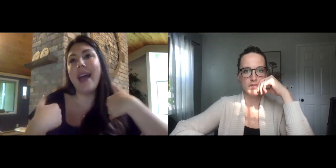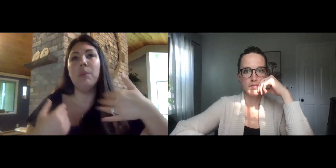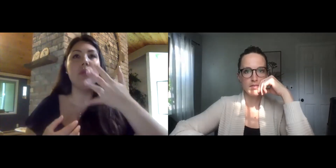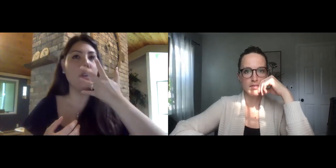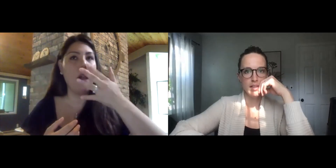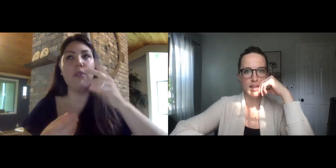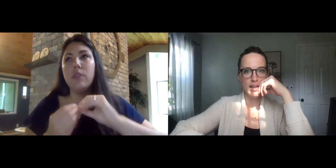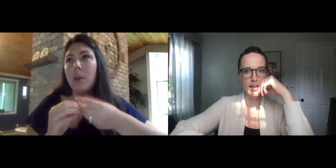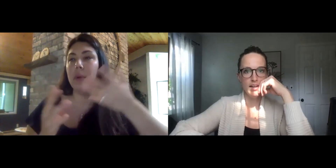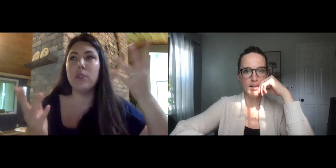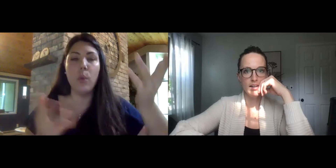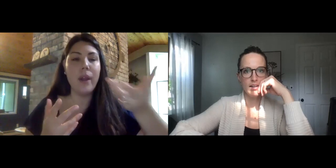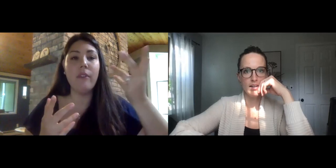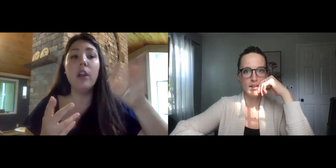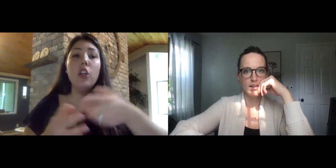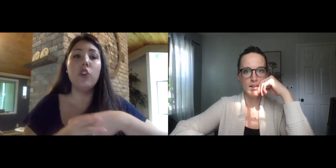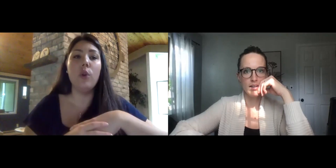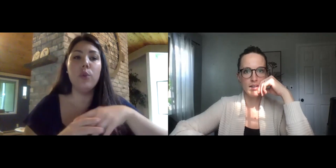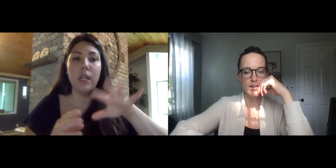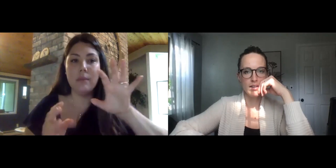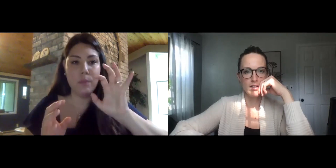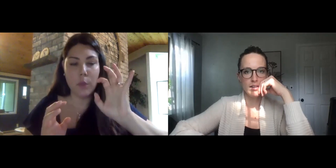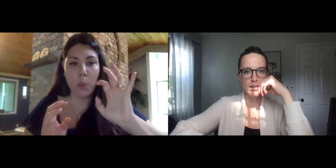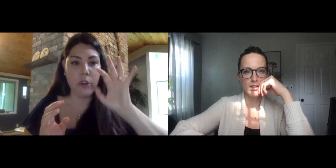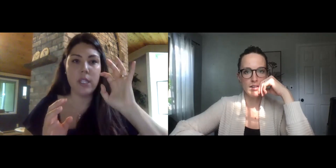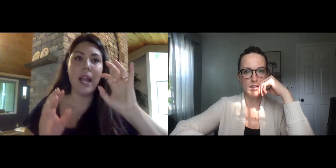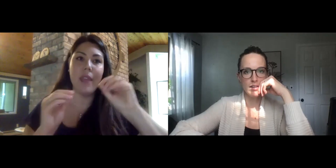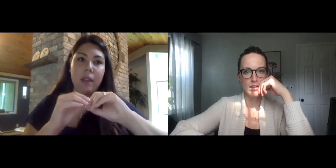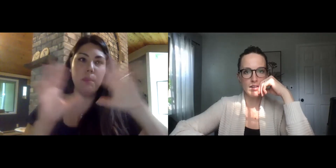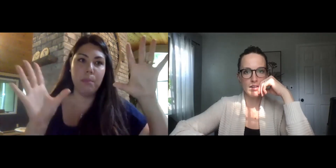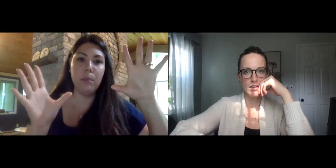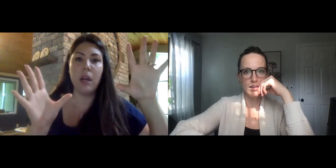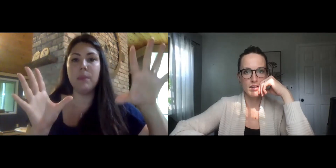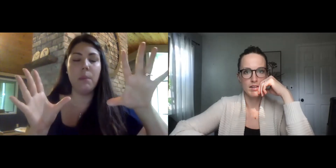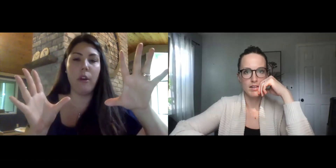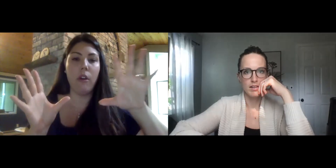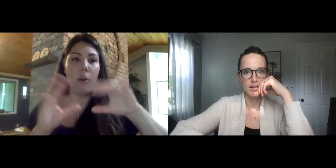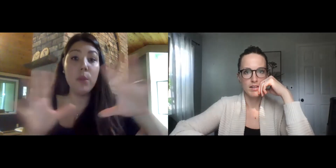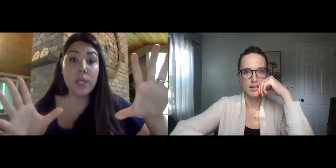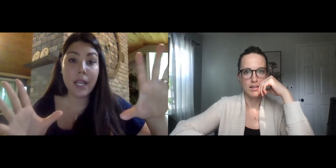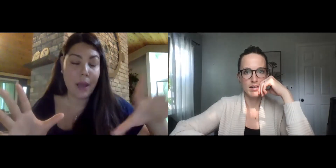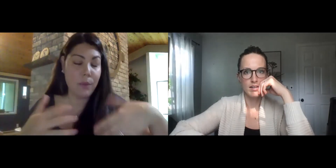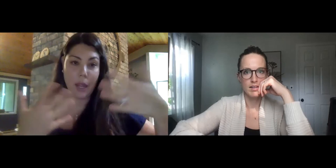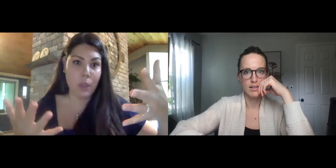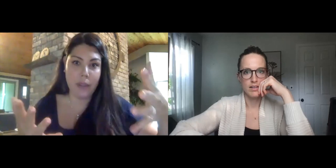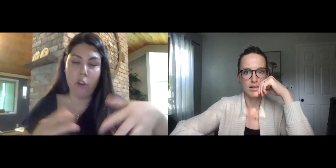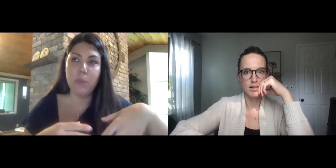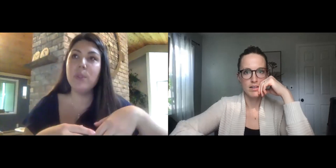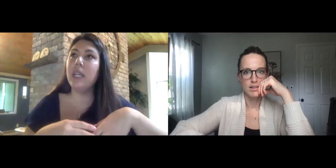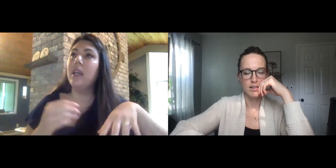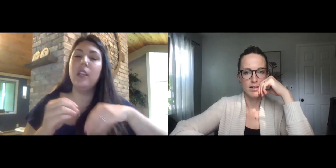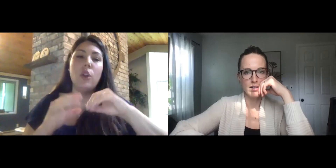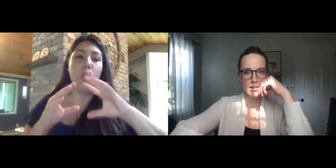or the animals or the colors, or the numbers, whatever, you can, purchase it and then whoop comes up our music that, again, we create